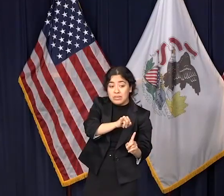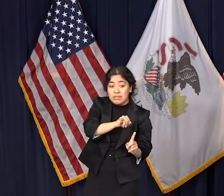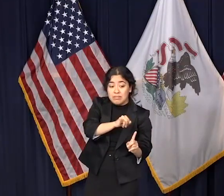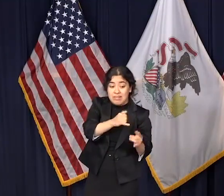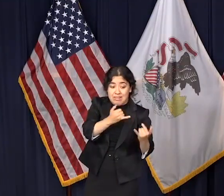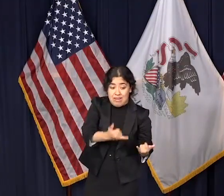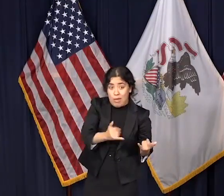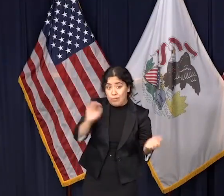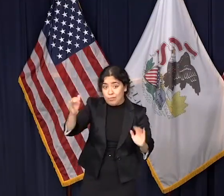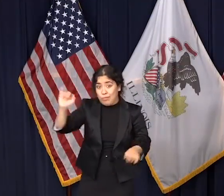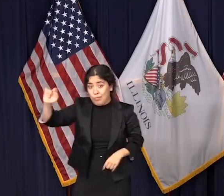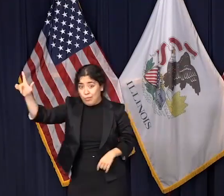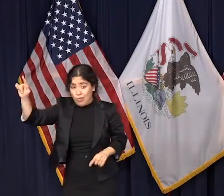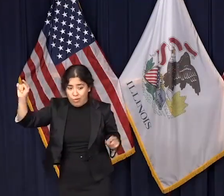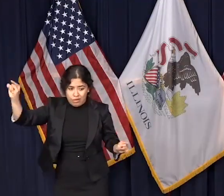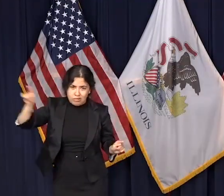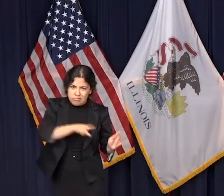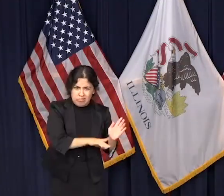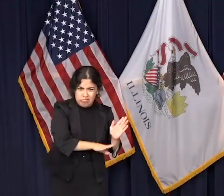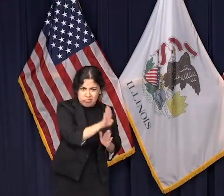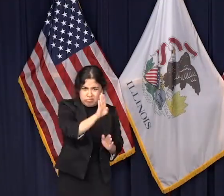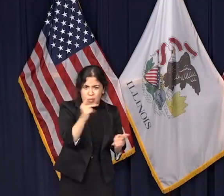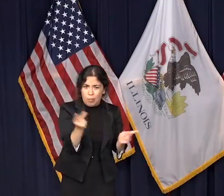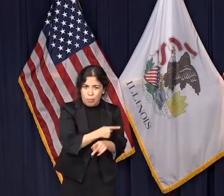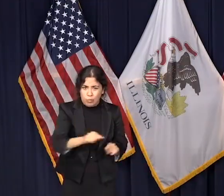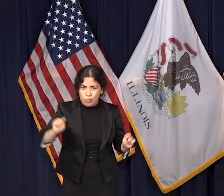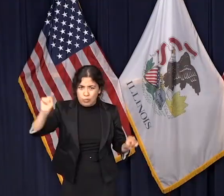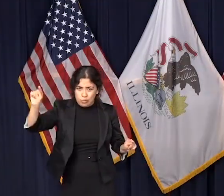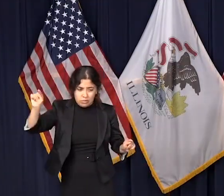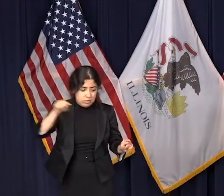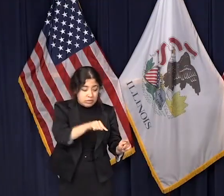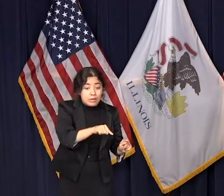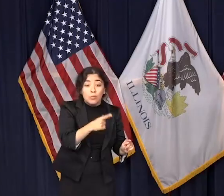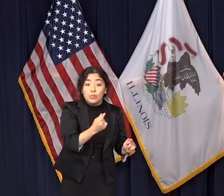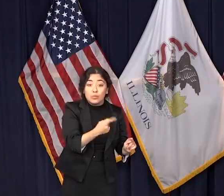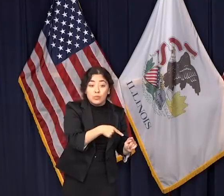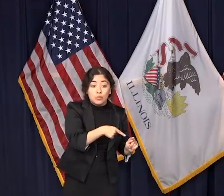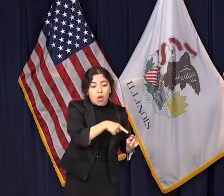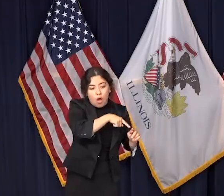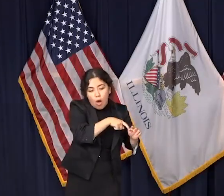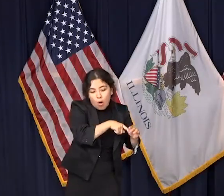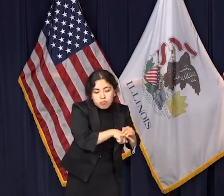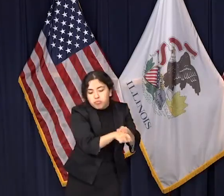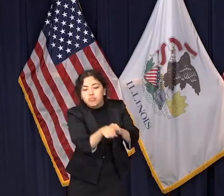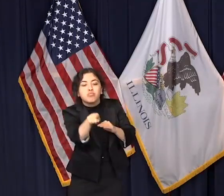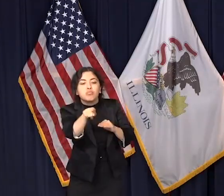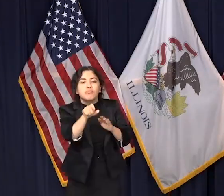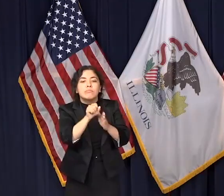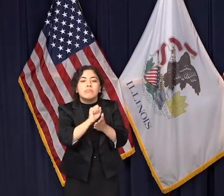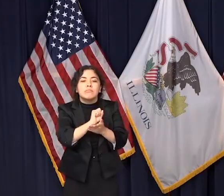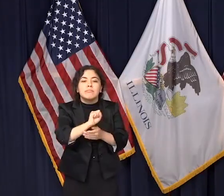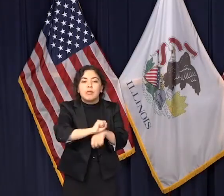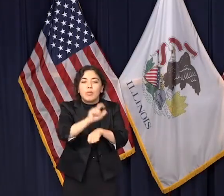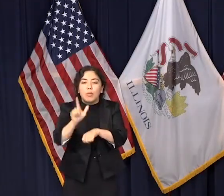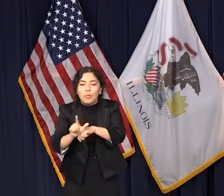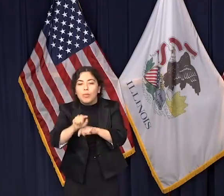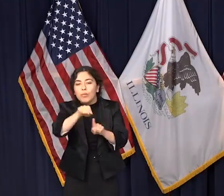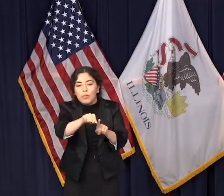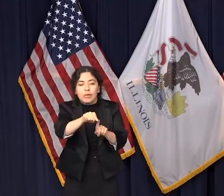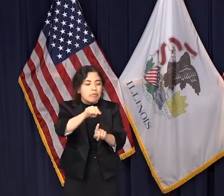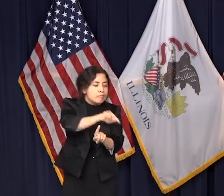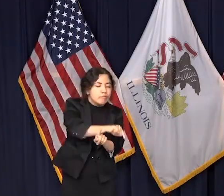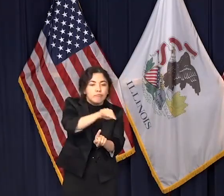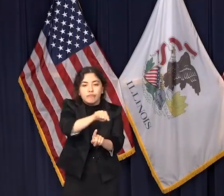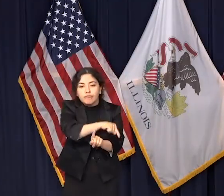are in Illinois, and people who live in that area often cross the bridge, go into St. Louis and other places in Missouri. And so we